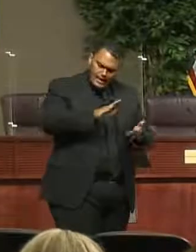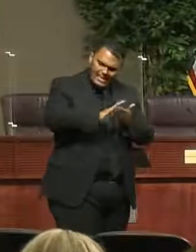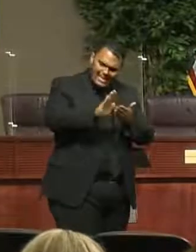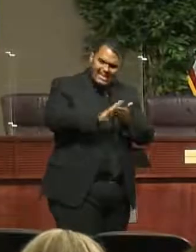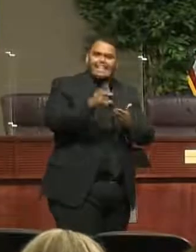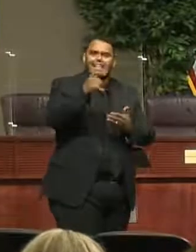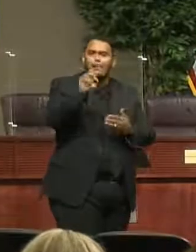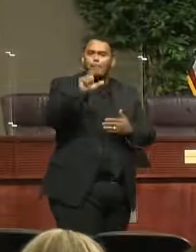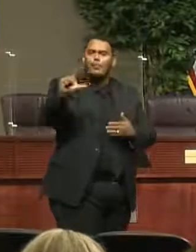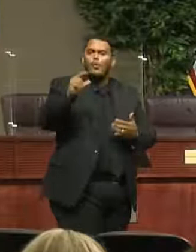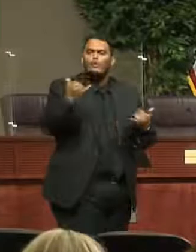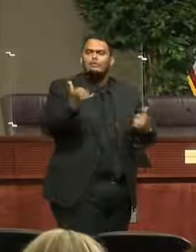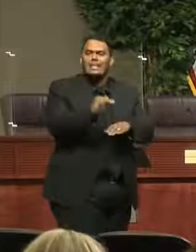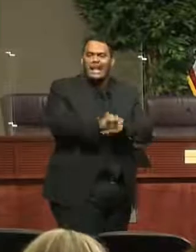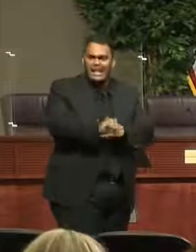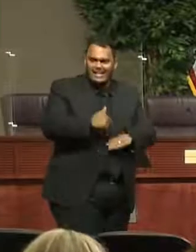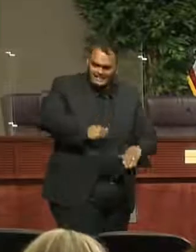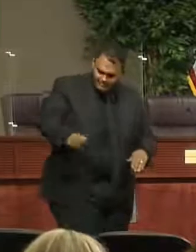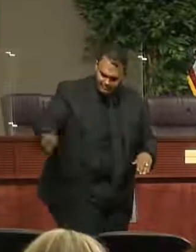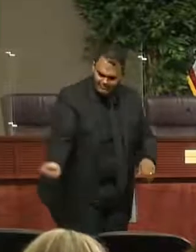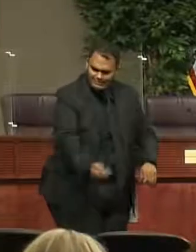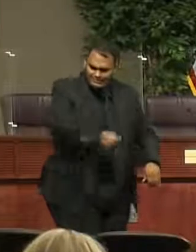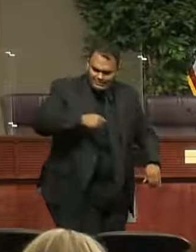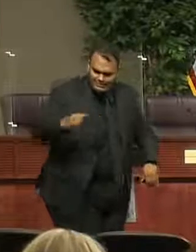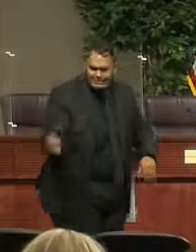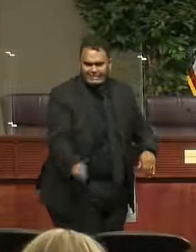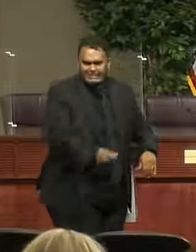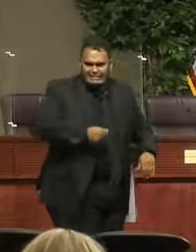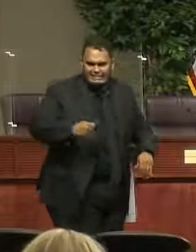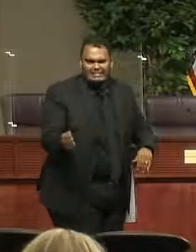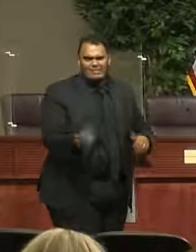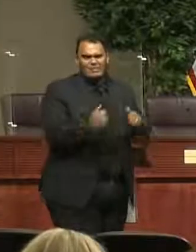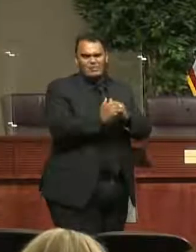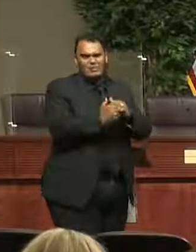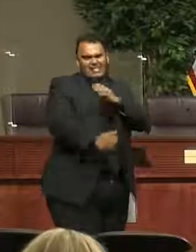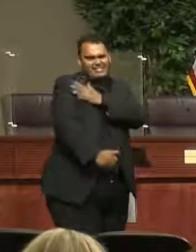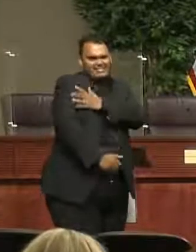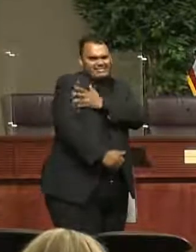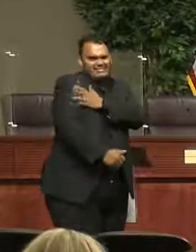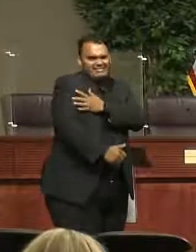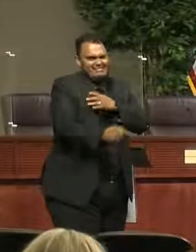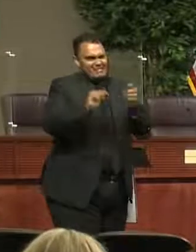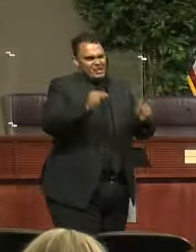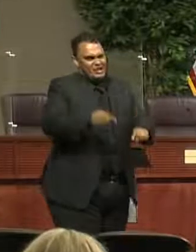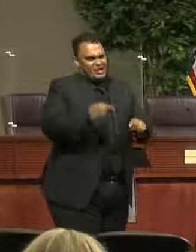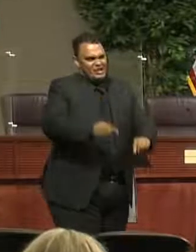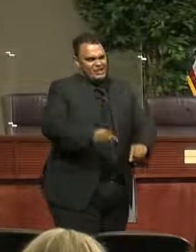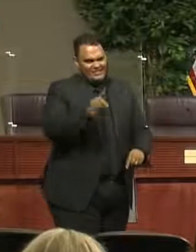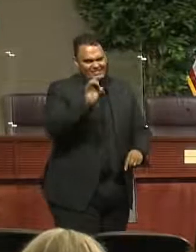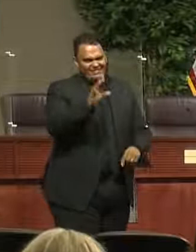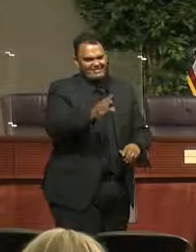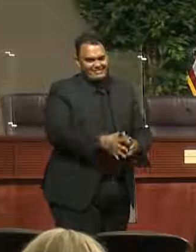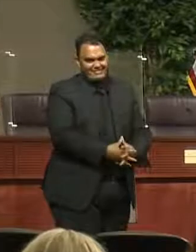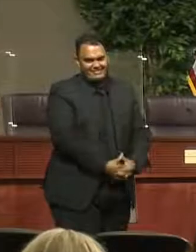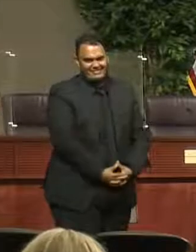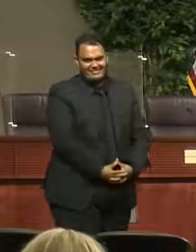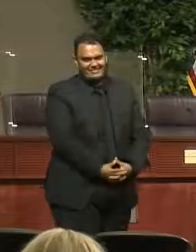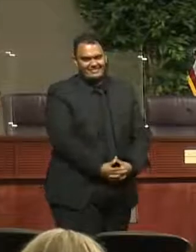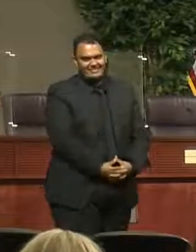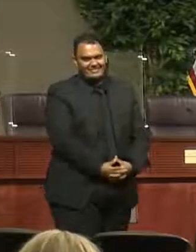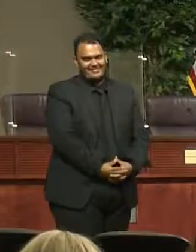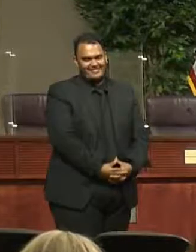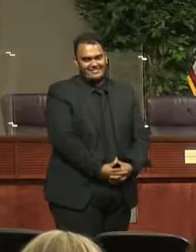That worked for him, right? Get them done.